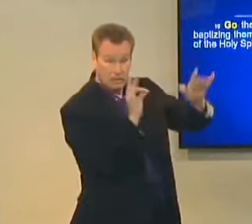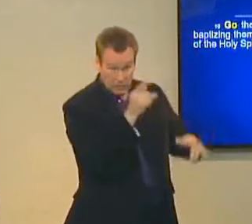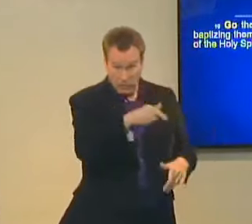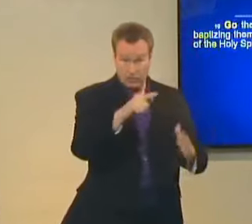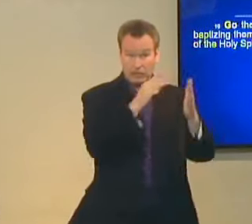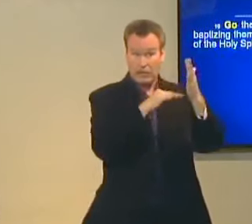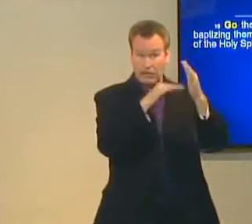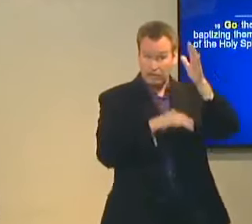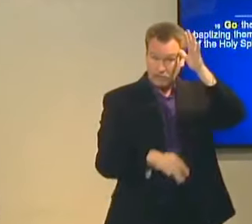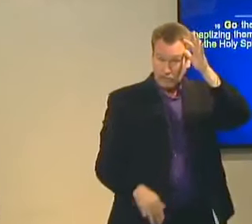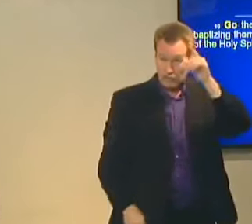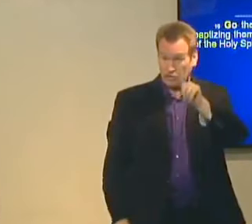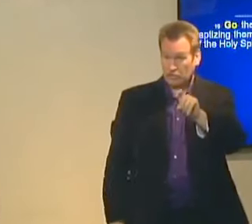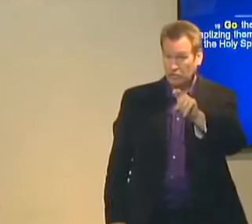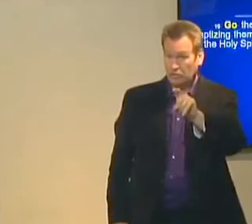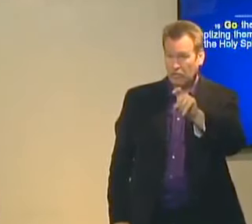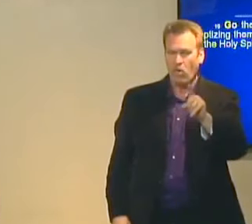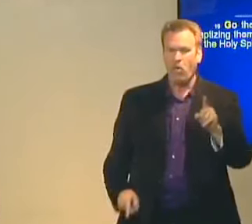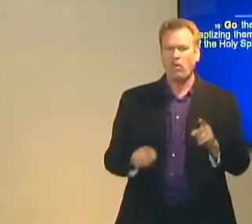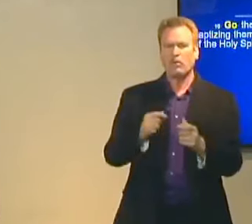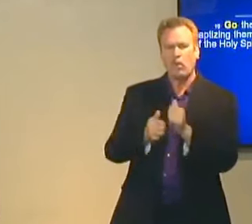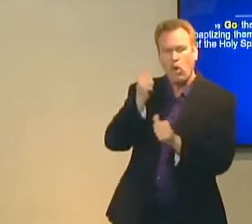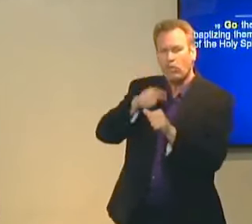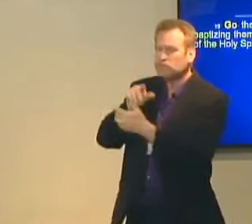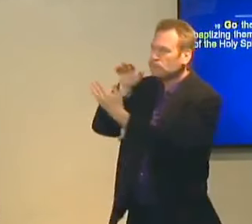so we have the character of God the Father how do we study God the Father